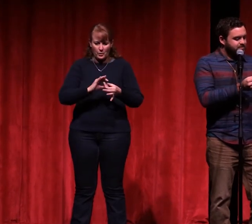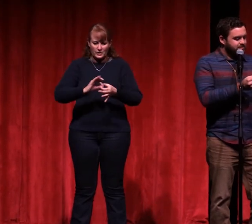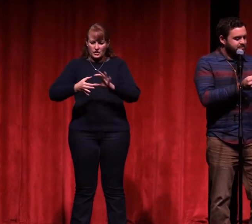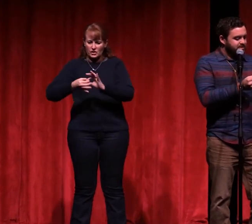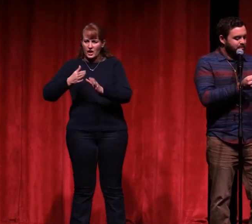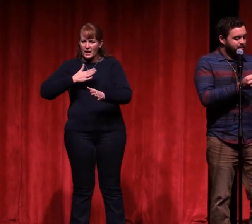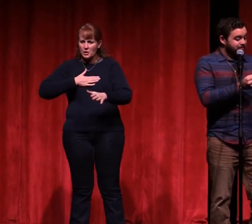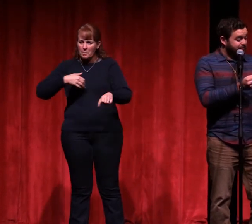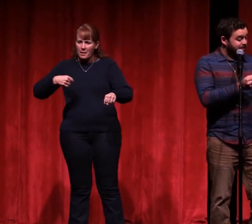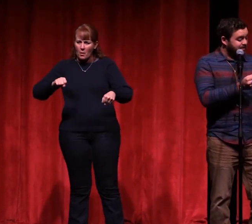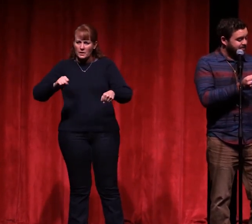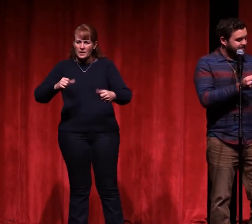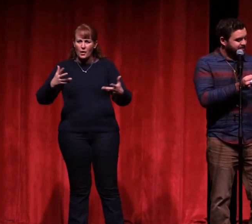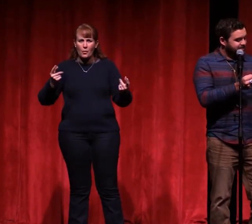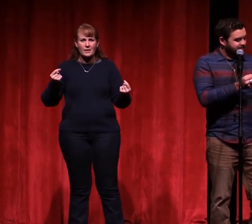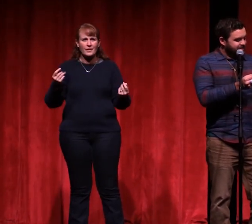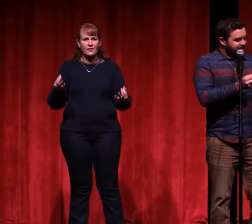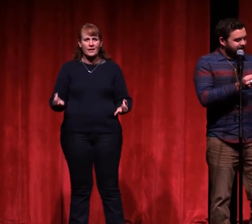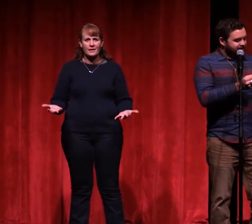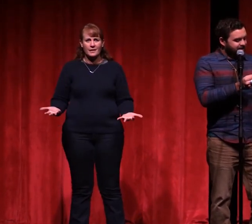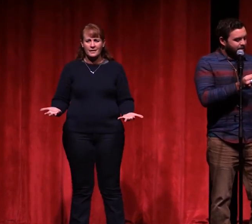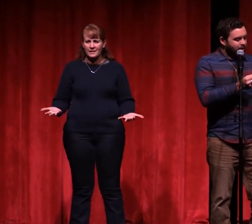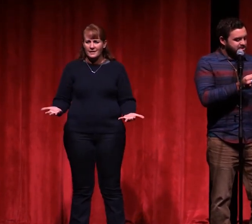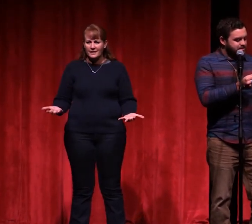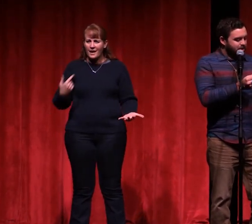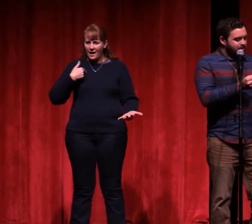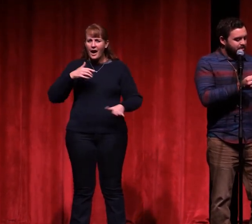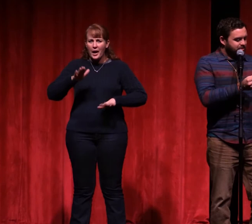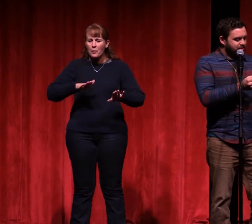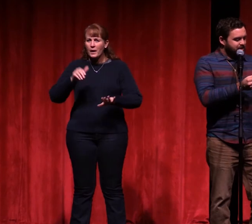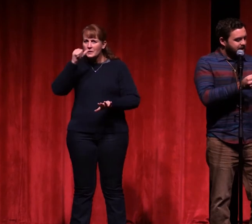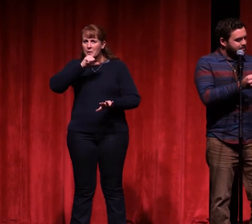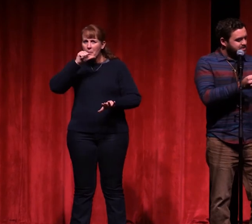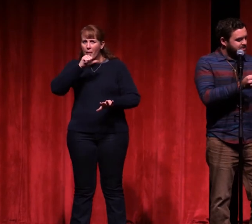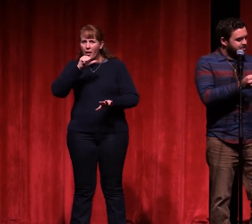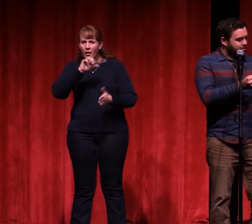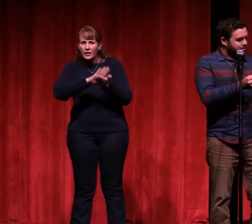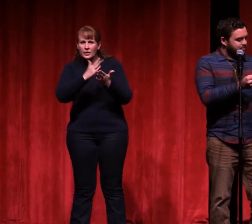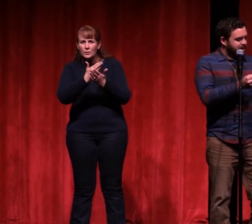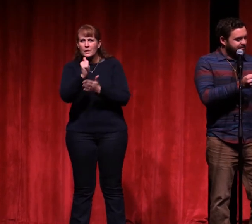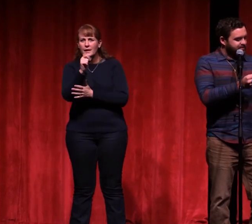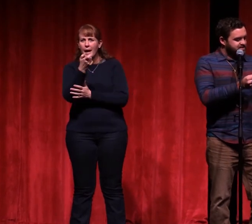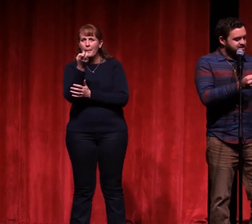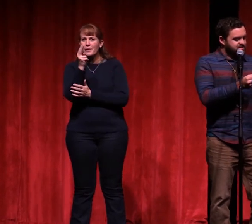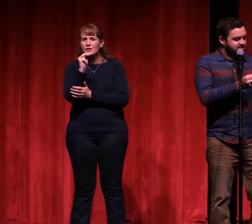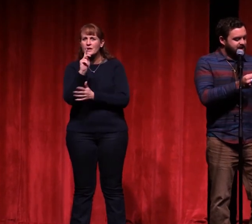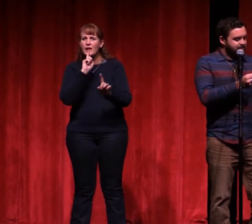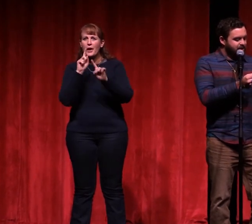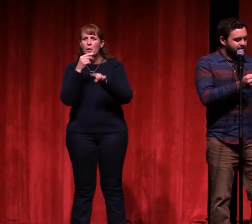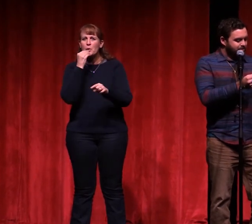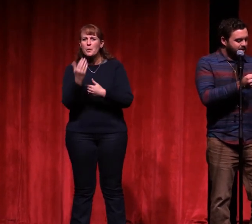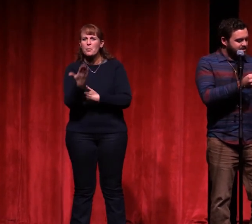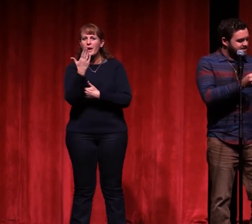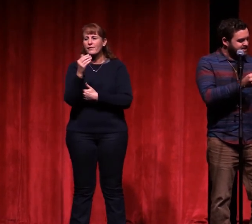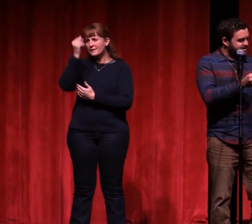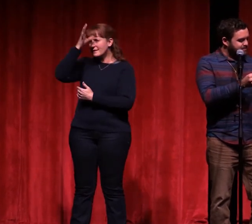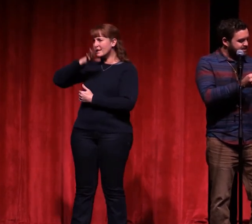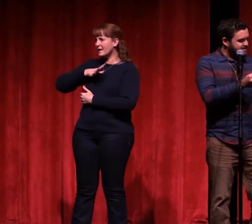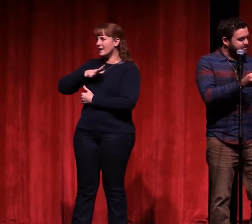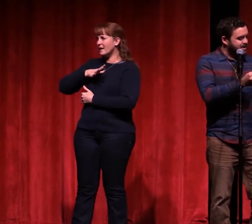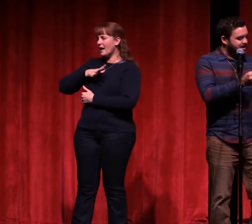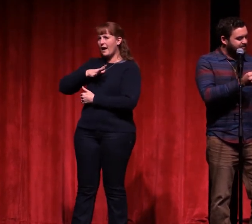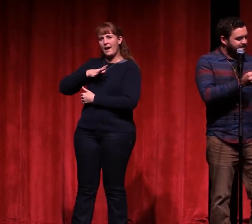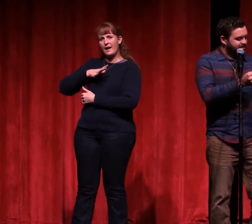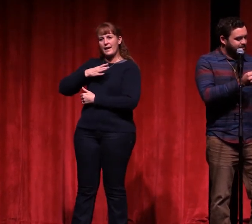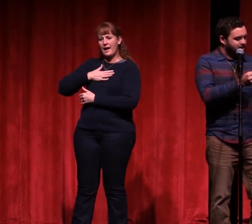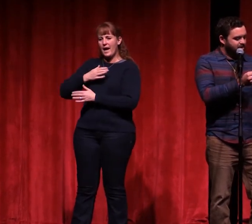motorcycle. What the fuck? I walked to the bar and grill in Alberton and ordered breakfast. The guy behind the bar